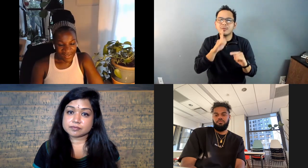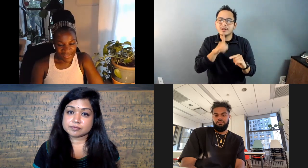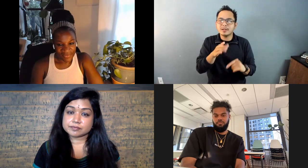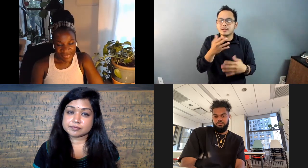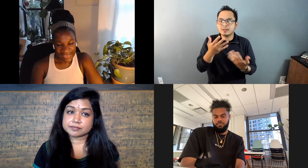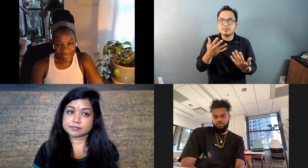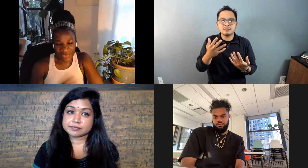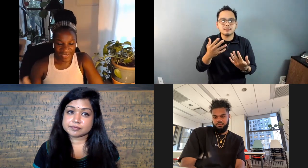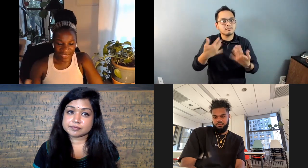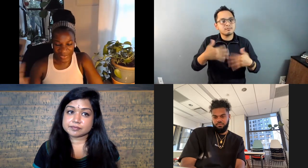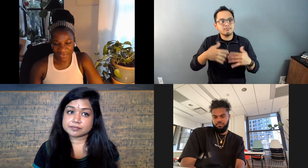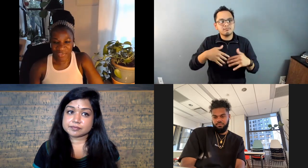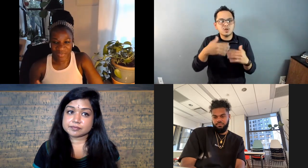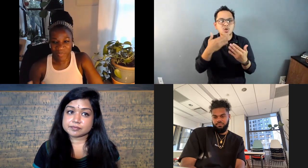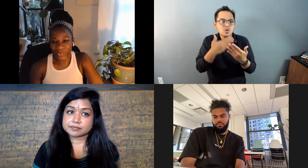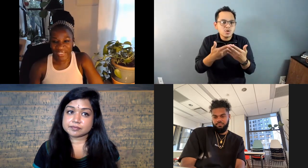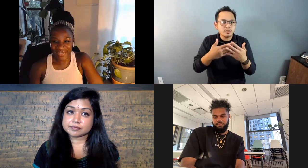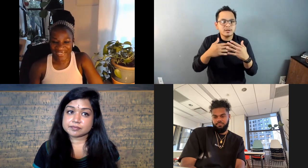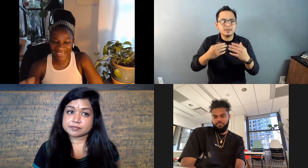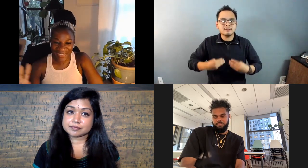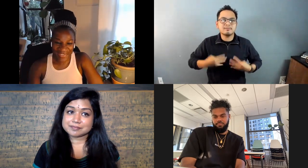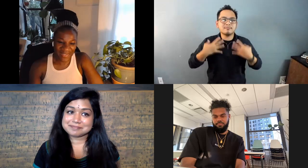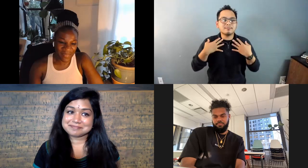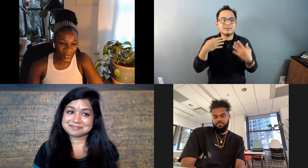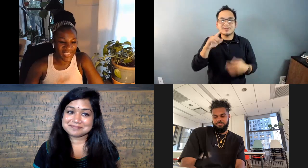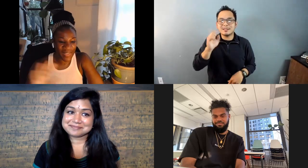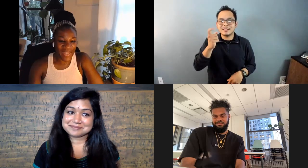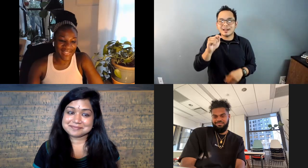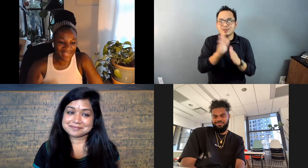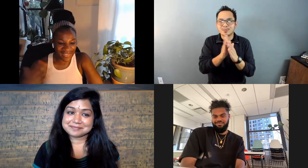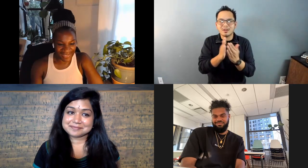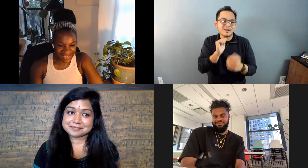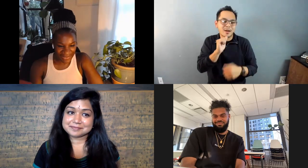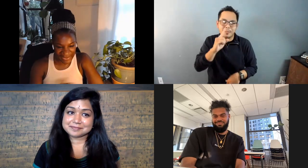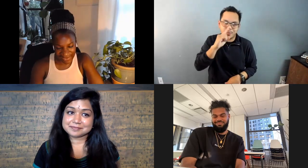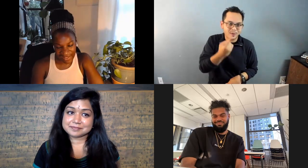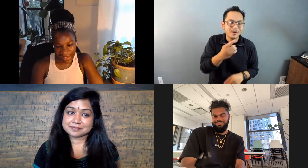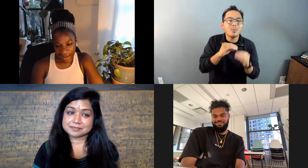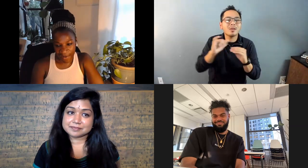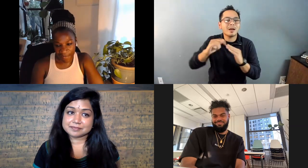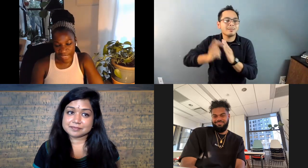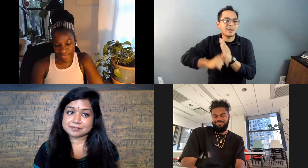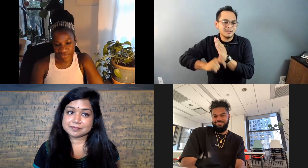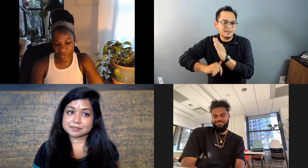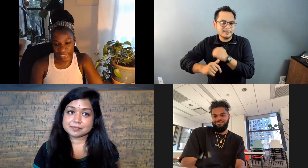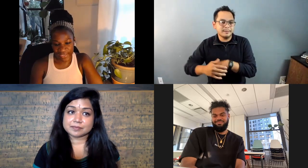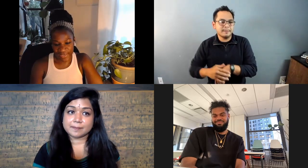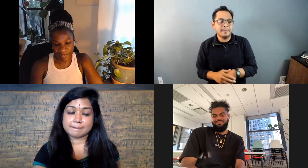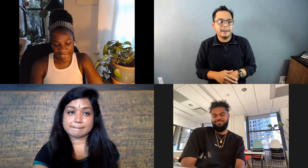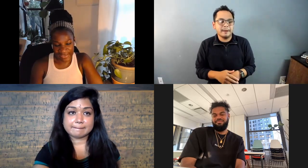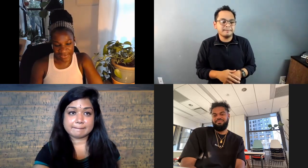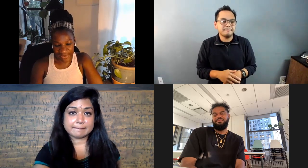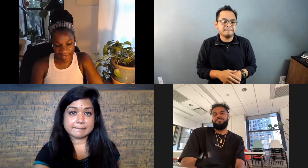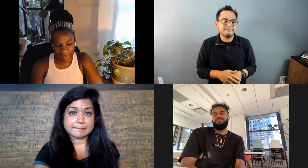like appropriation as a I don't know, an ongoing conversation because I feel like it